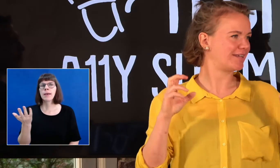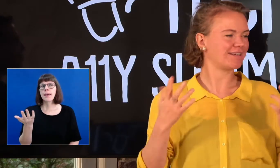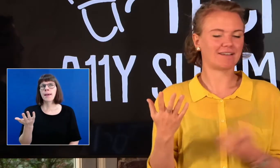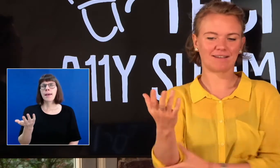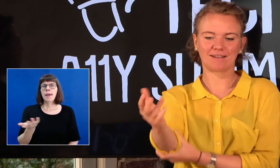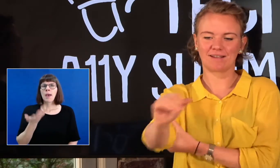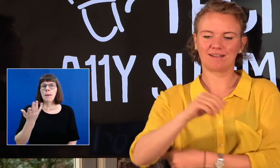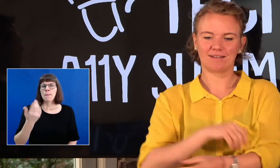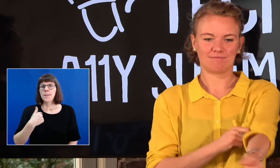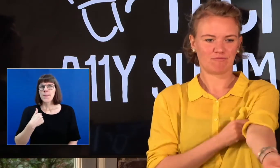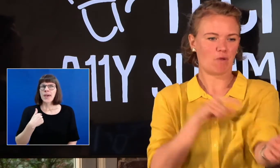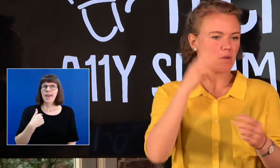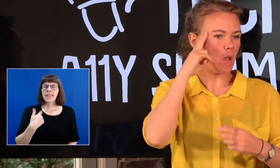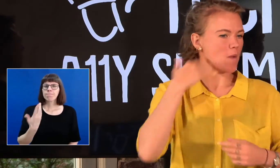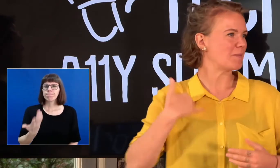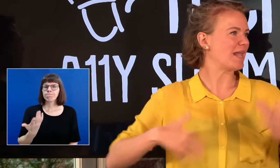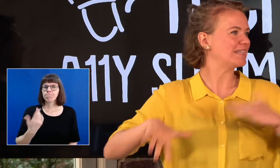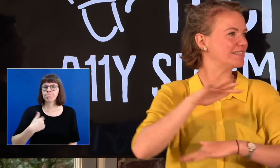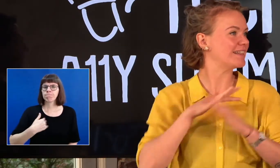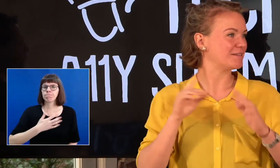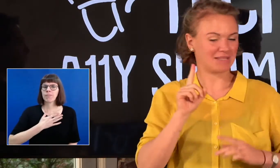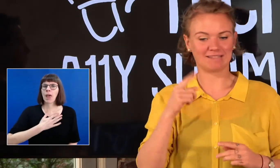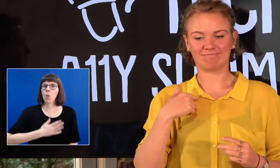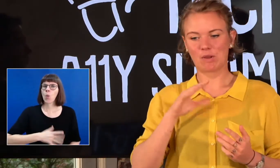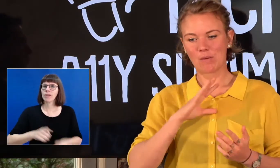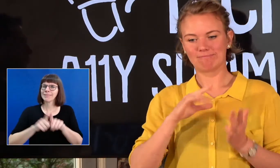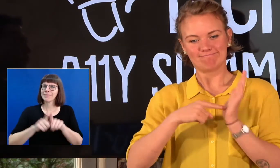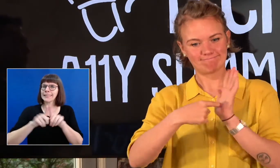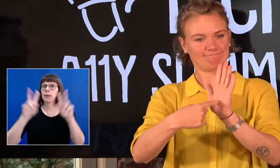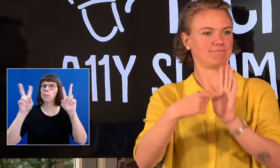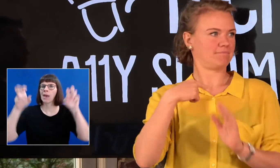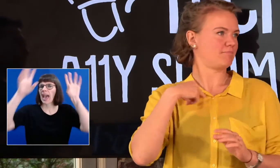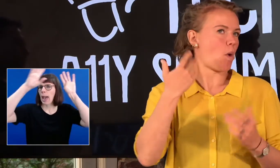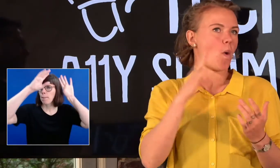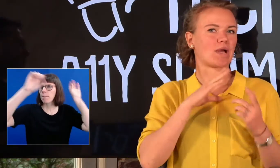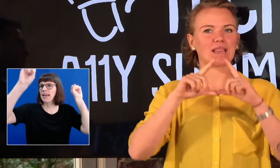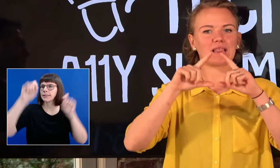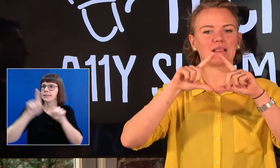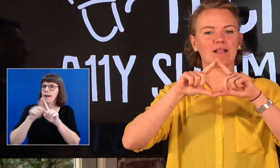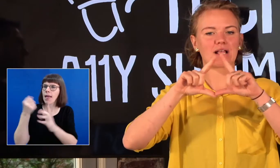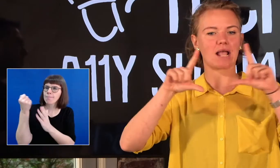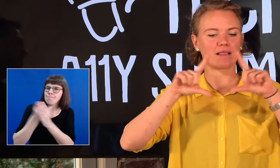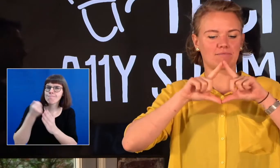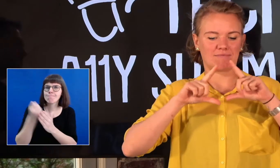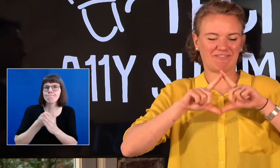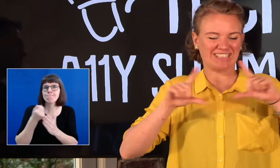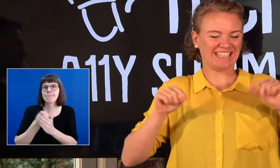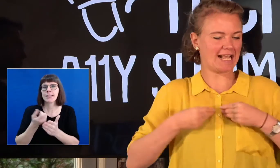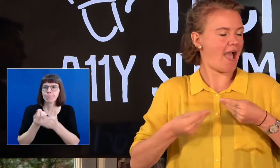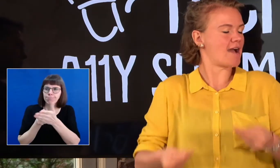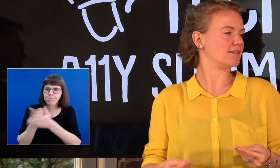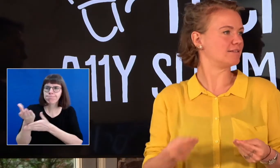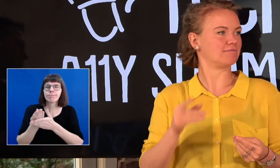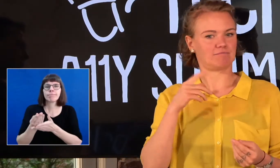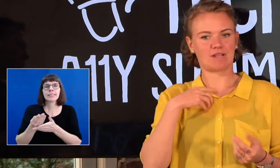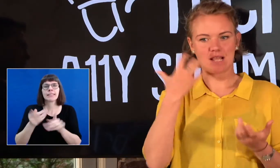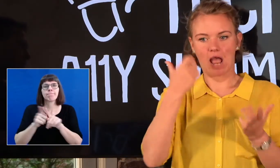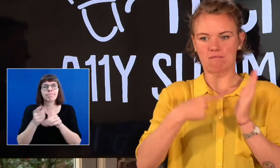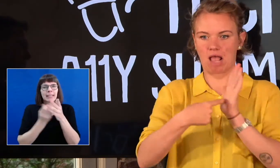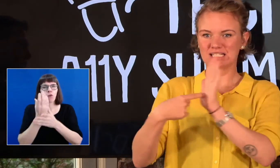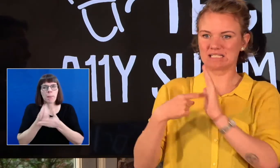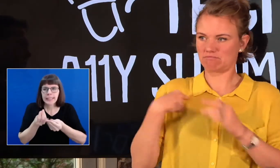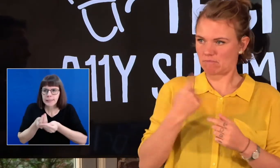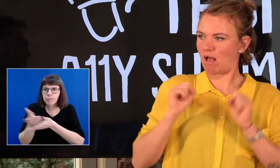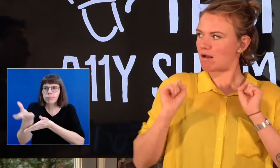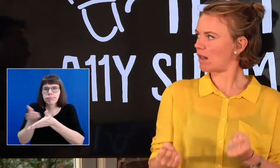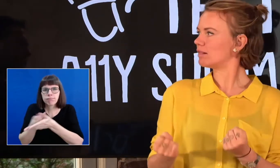I want to be sort of an ambassador, basically, actually, an advocate for the community, and I want to show that I'm sort of